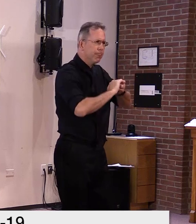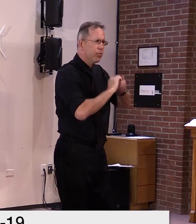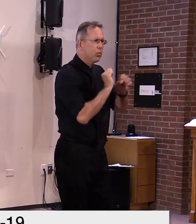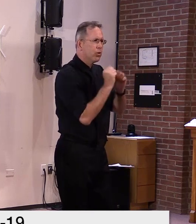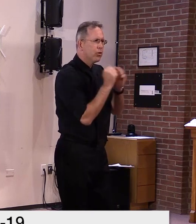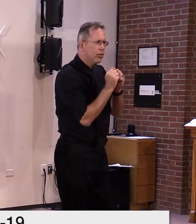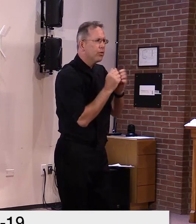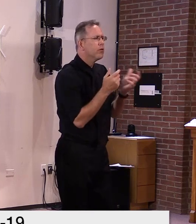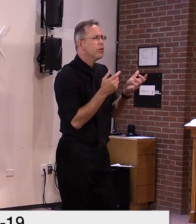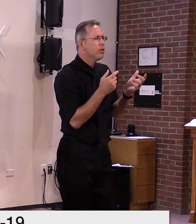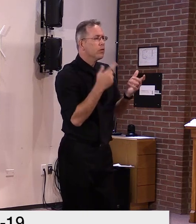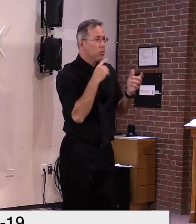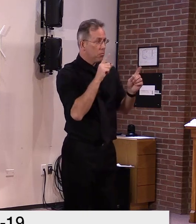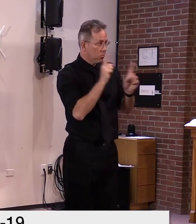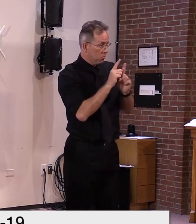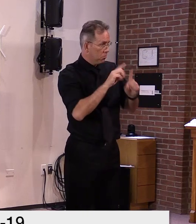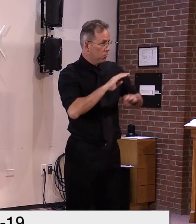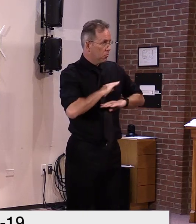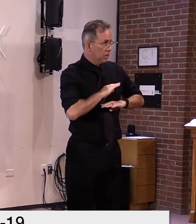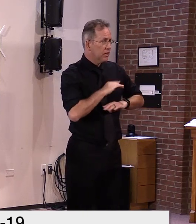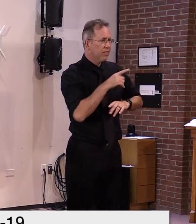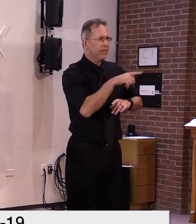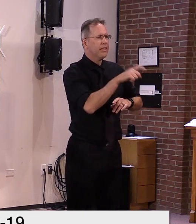the needs